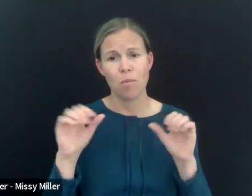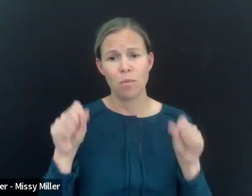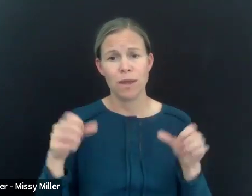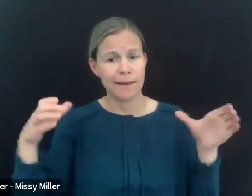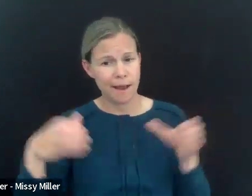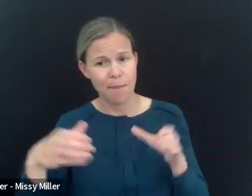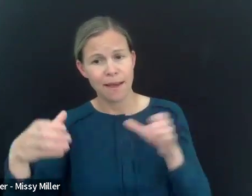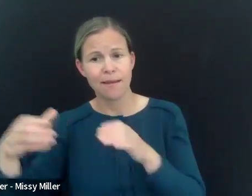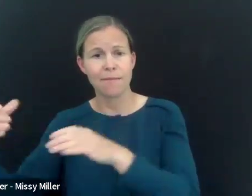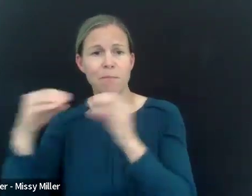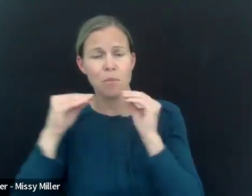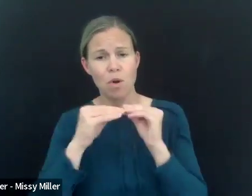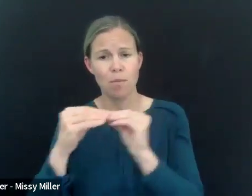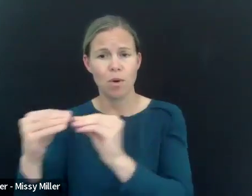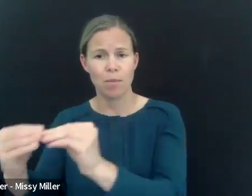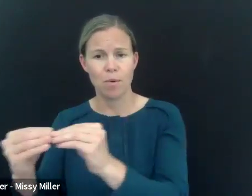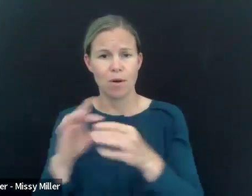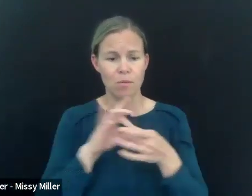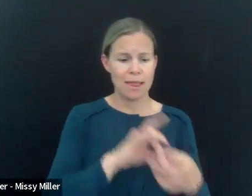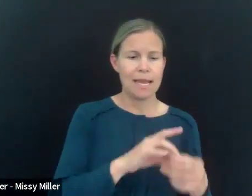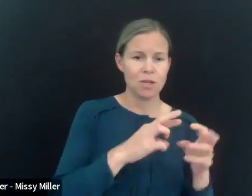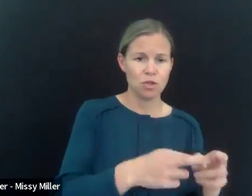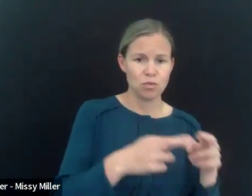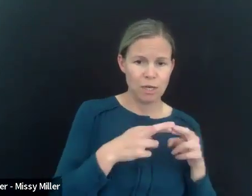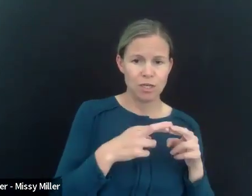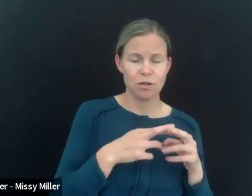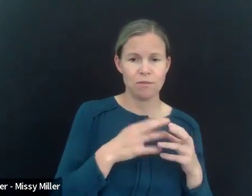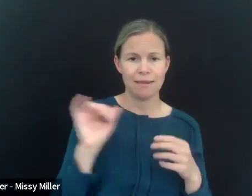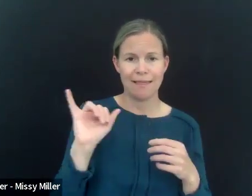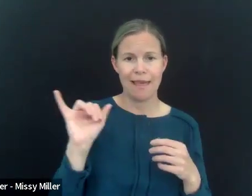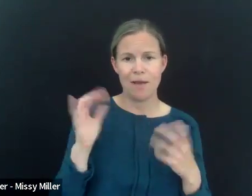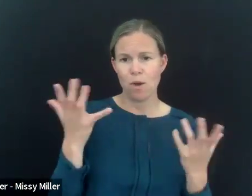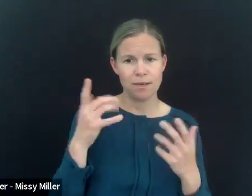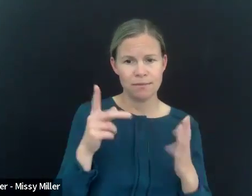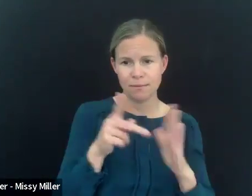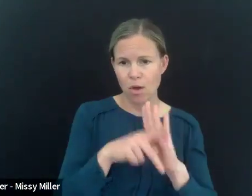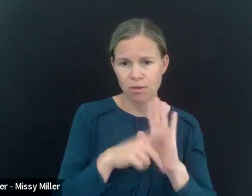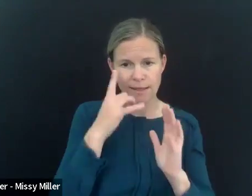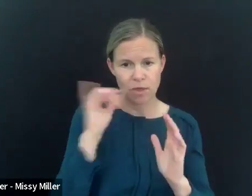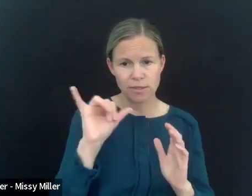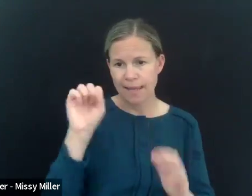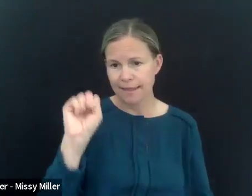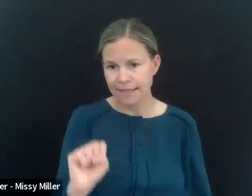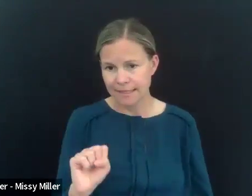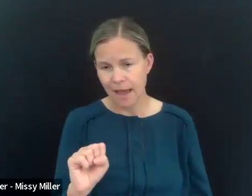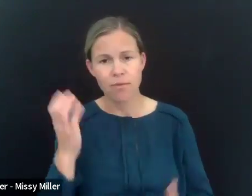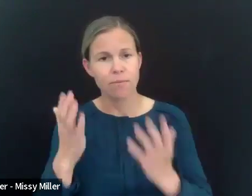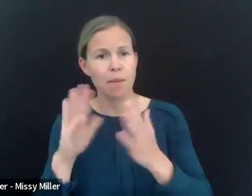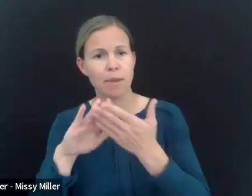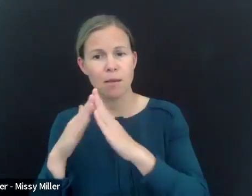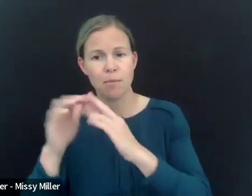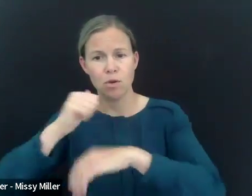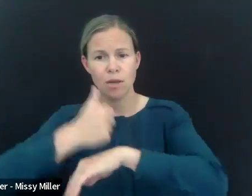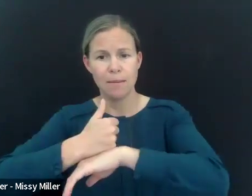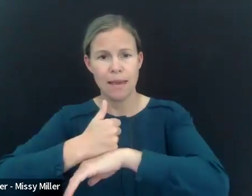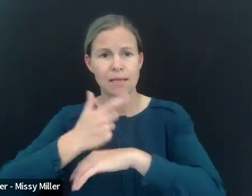have regional-based conversations about what policy looks like in the South. We hope that we can come back and have community-based conversations